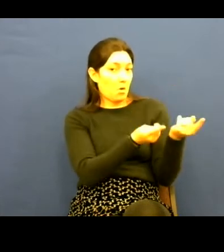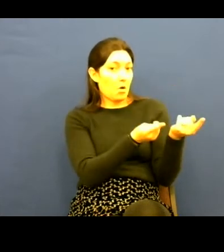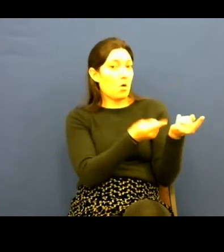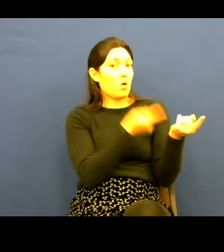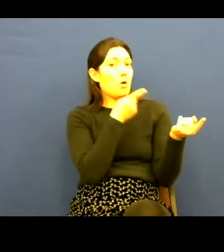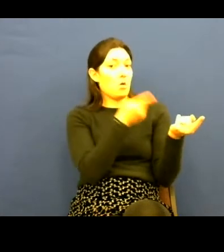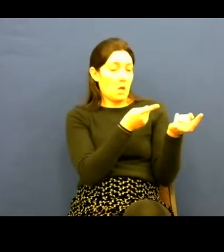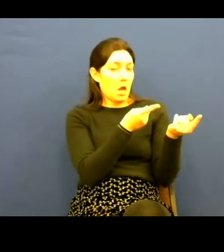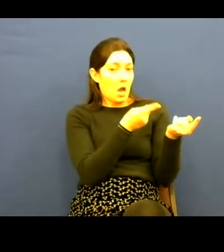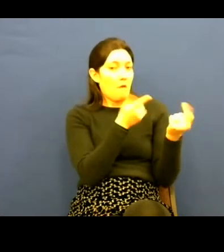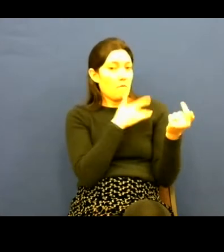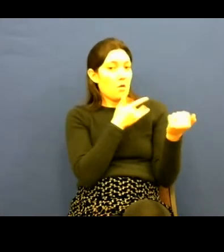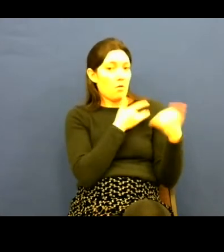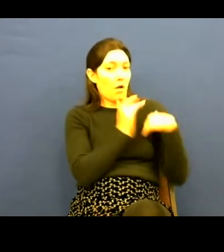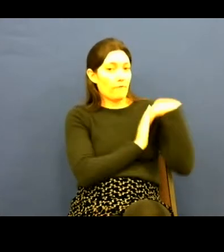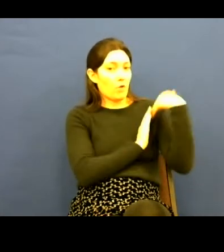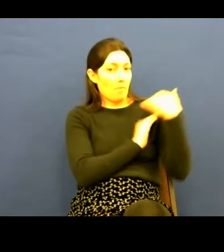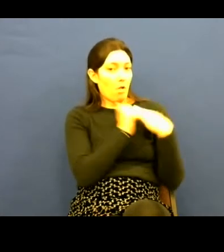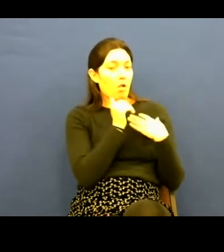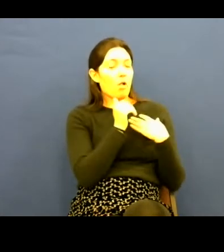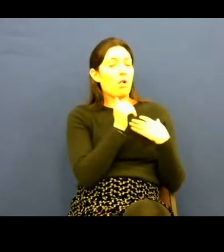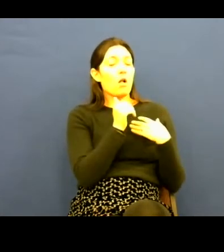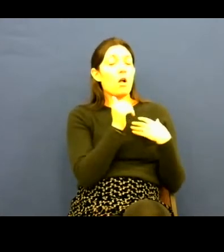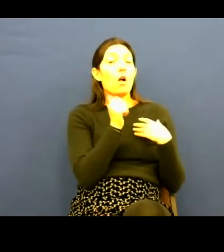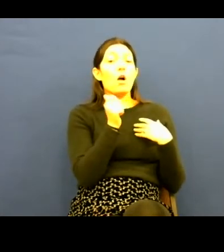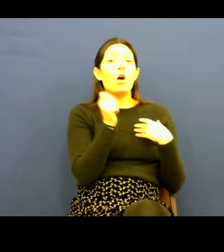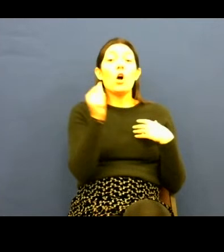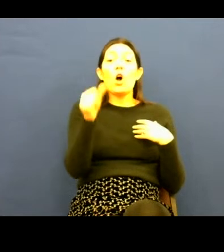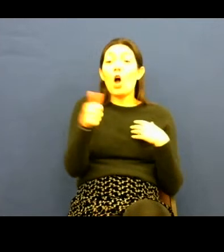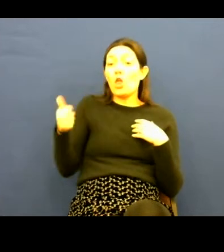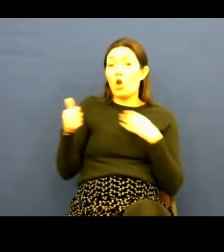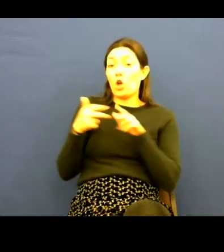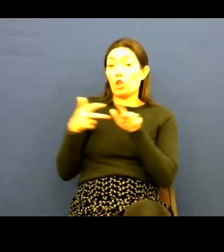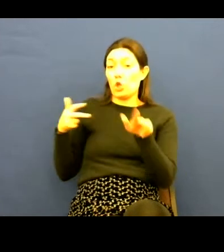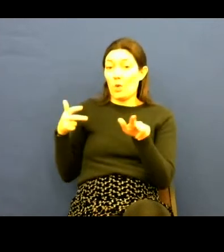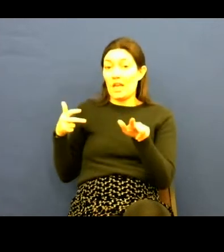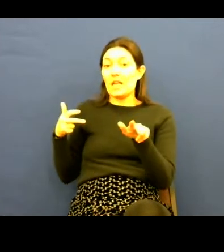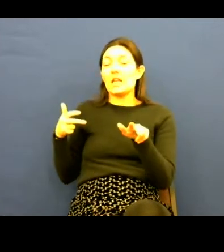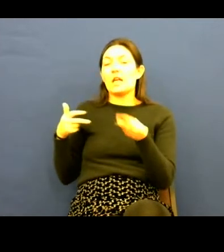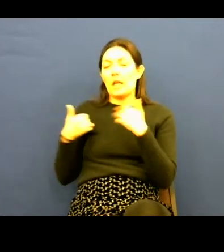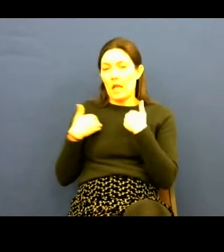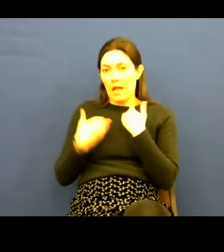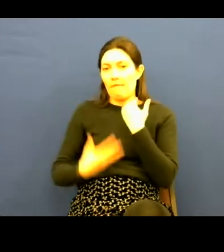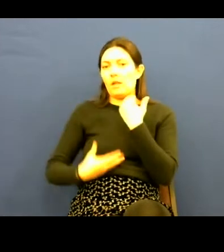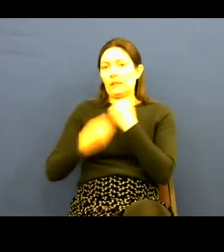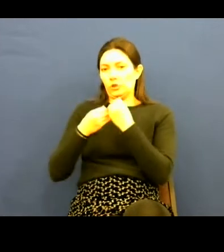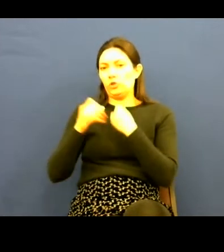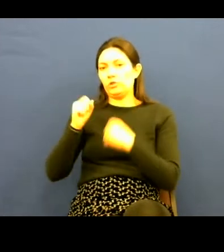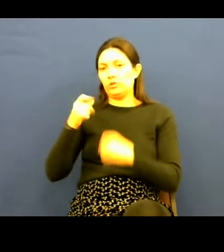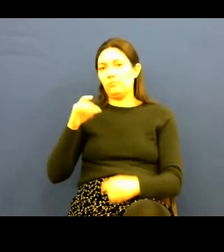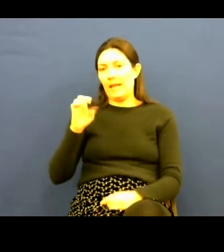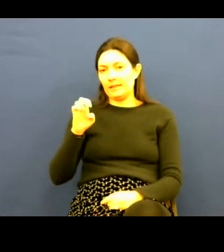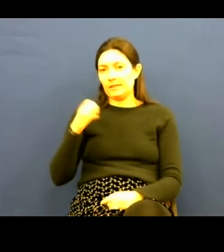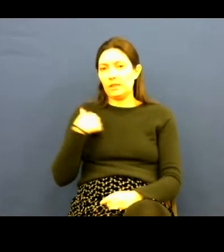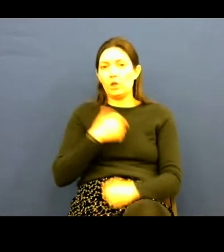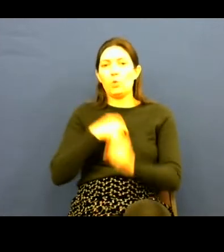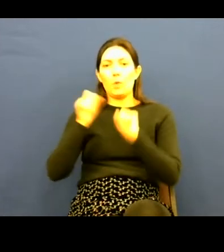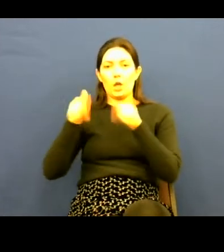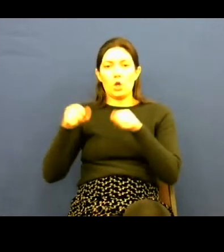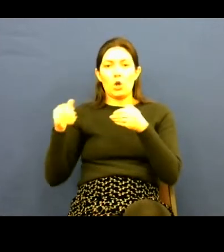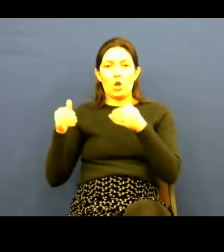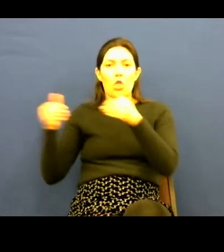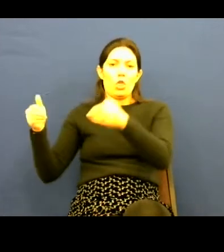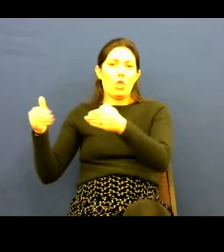In terms of the additional queuing, there is some additional space. We could show some cars before we